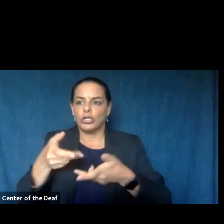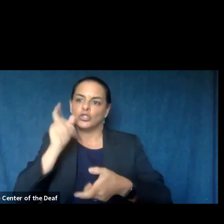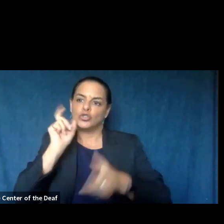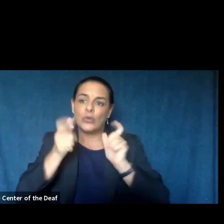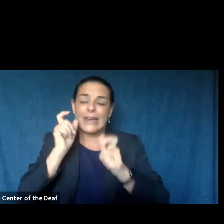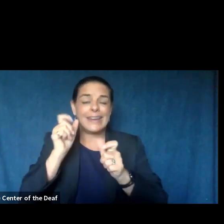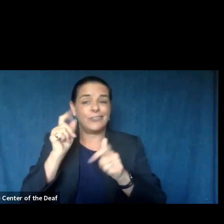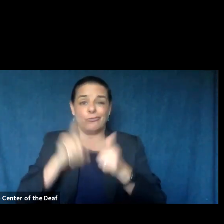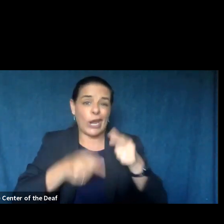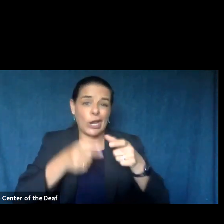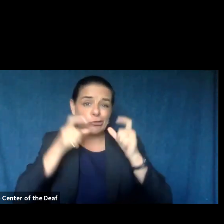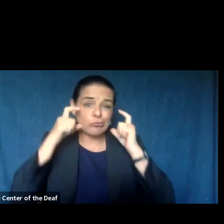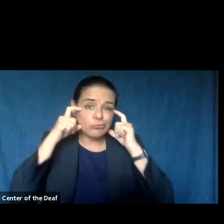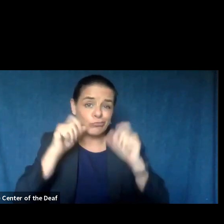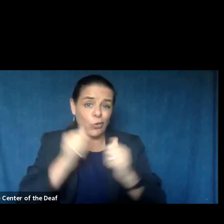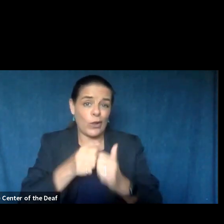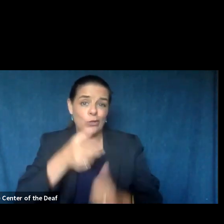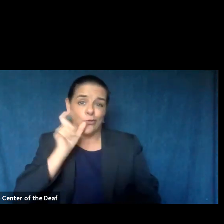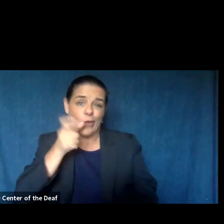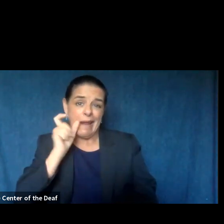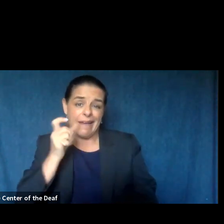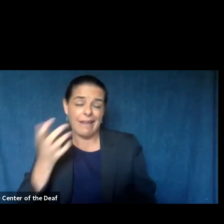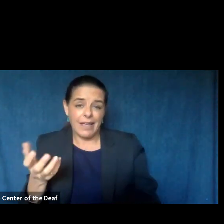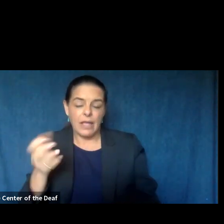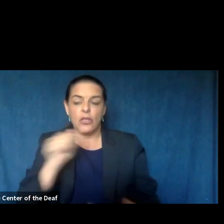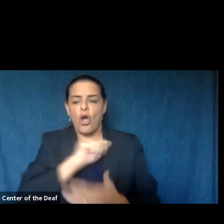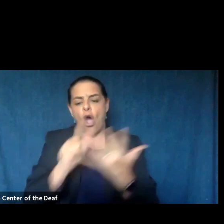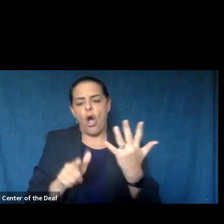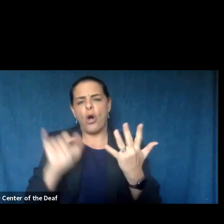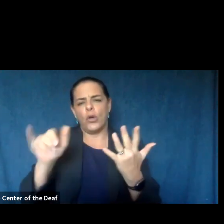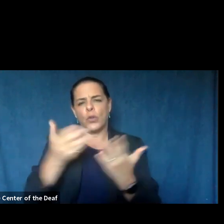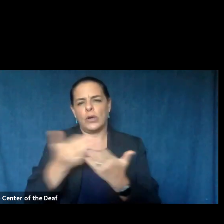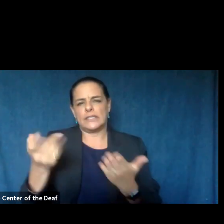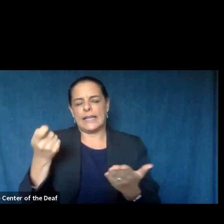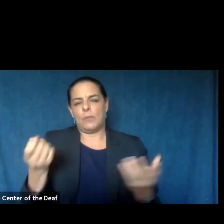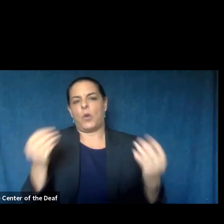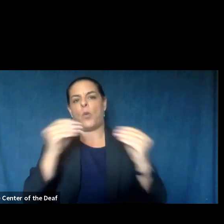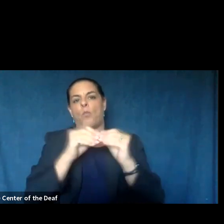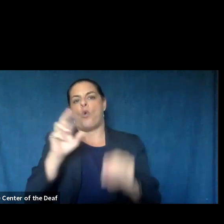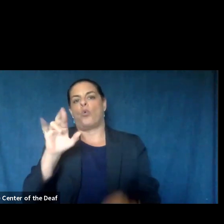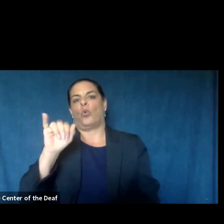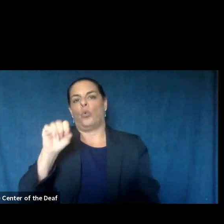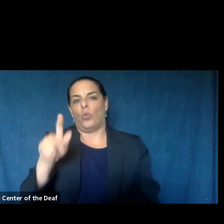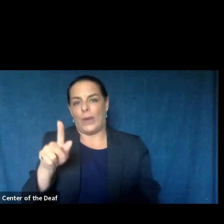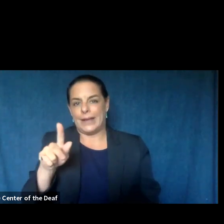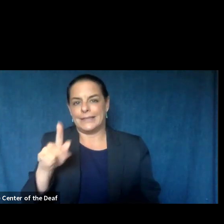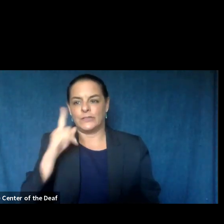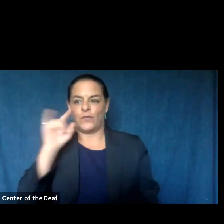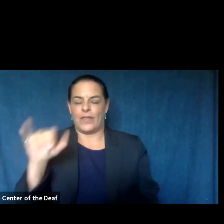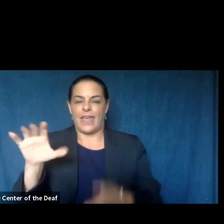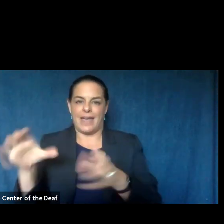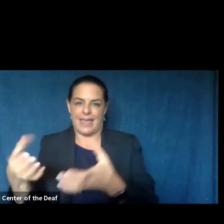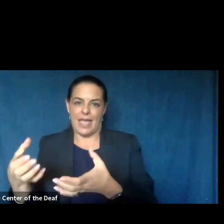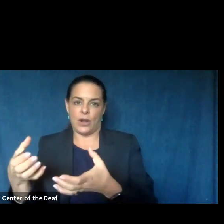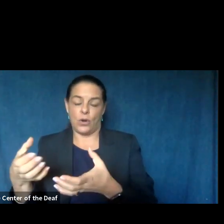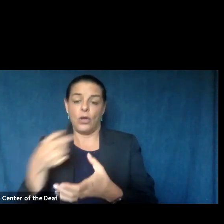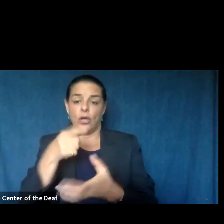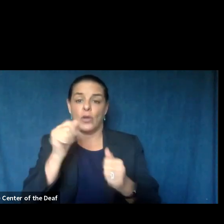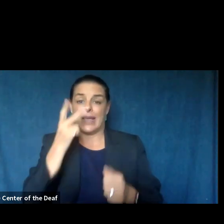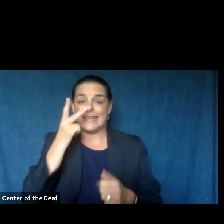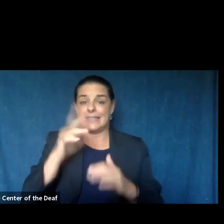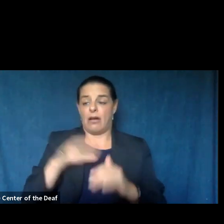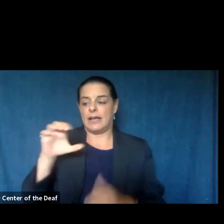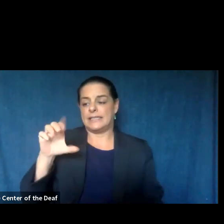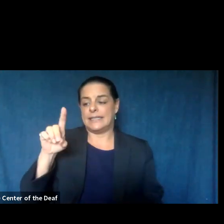have a mask on when you're doing that. All of those things put a little bit more risk into that category. You can see that on